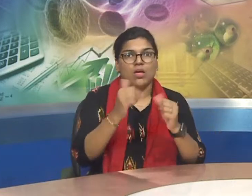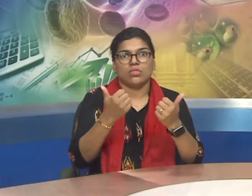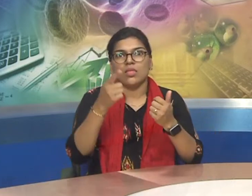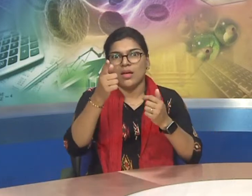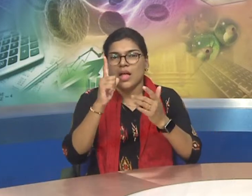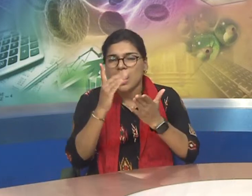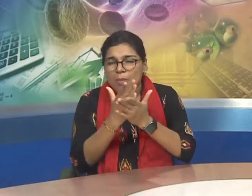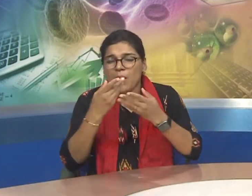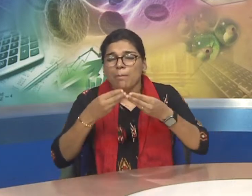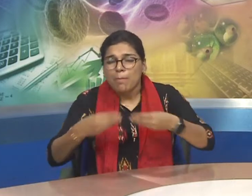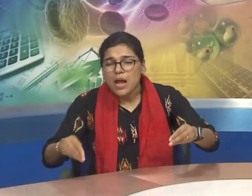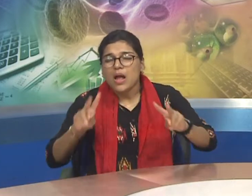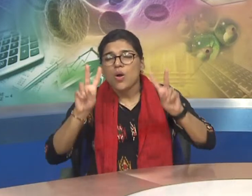library.